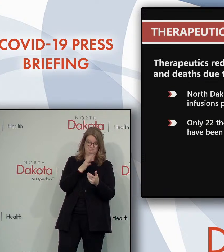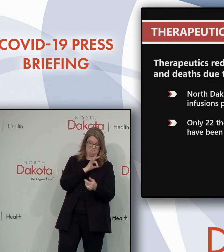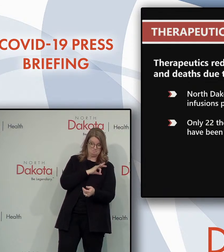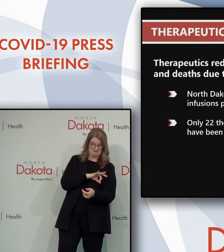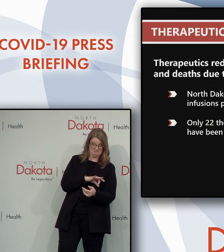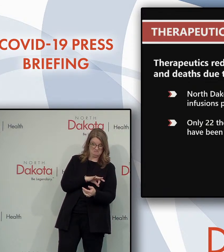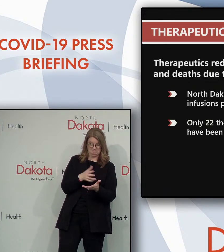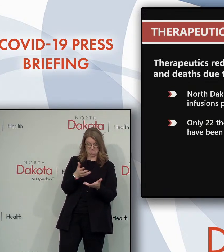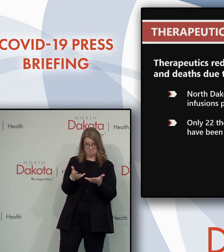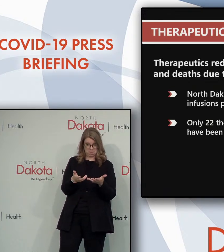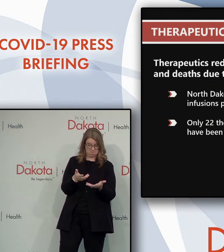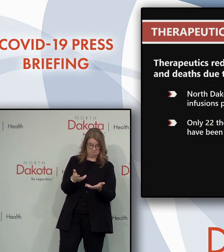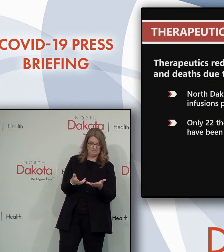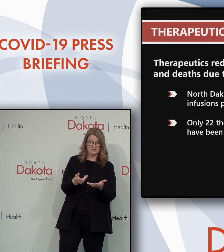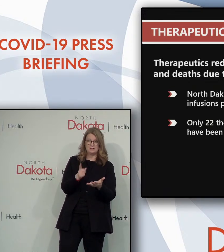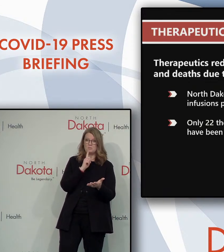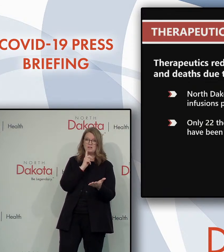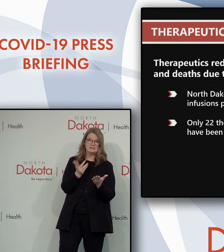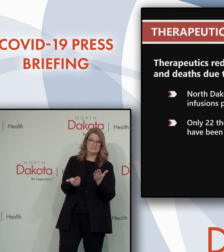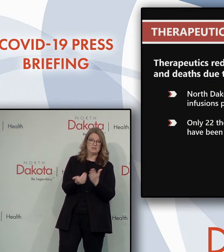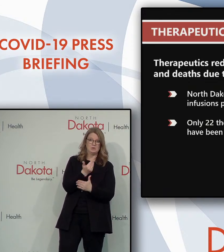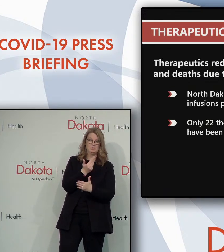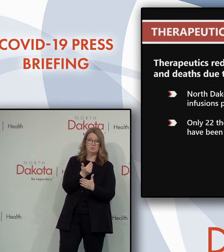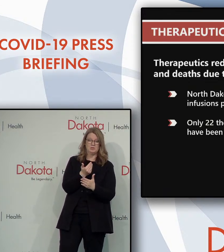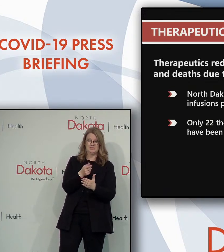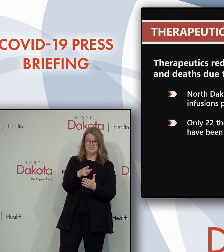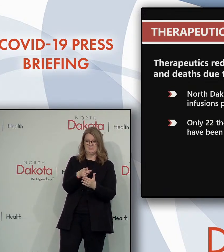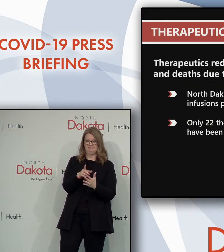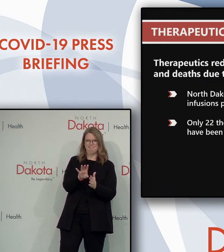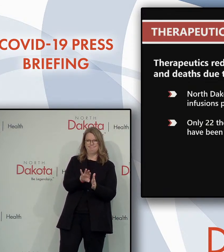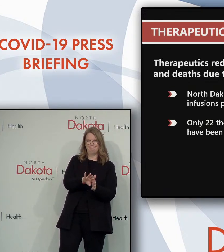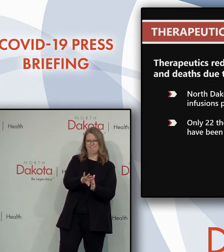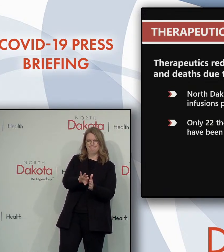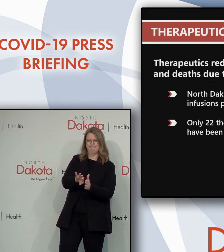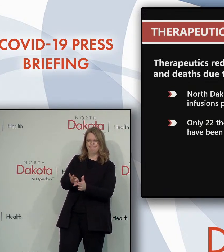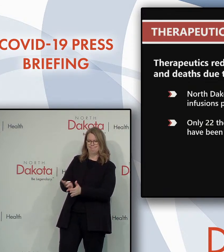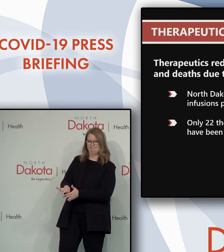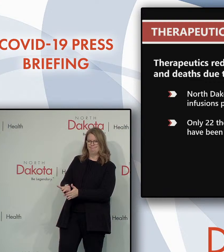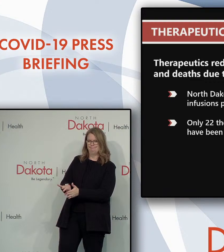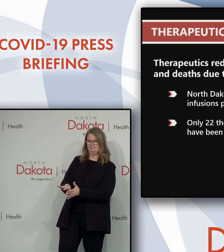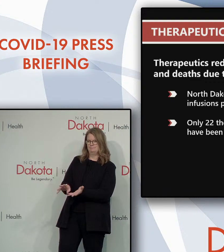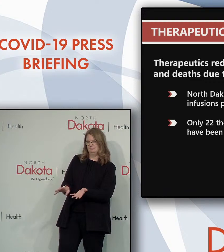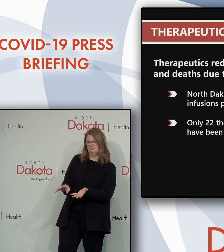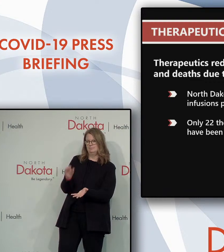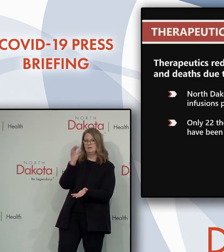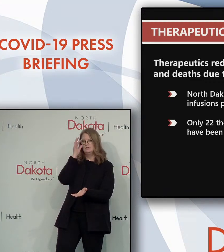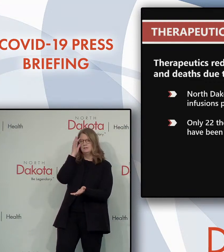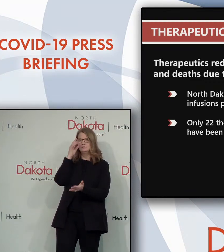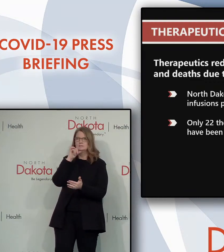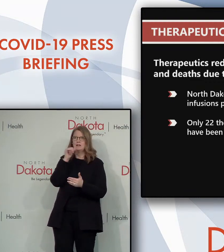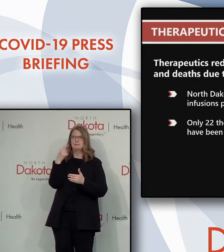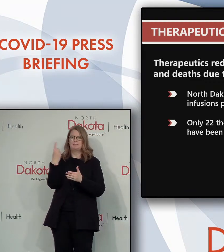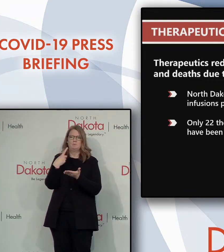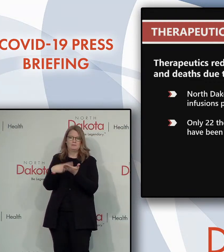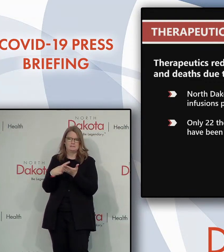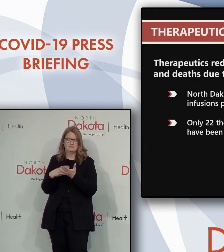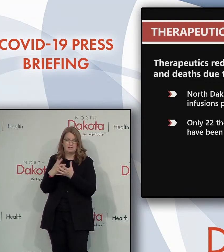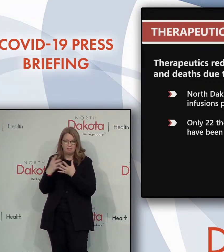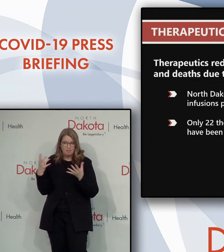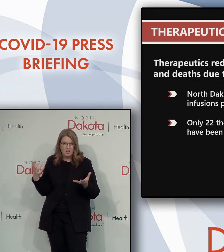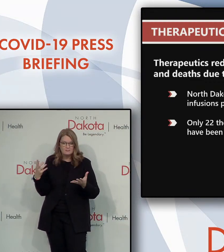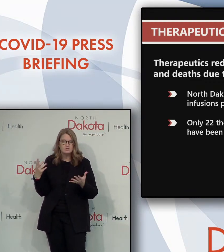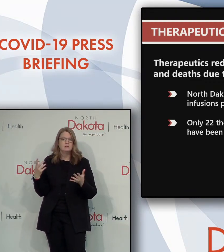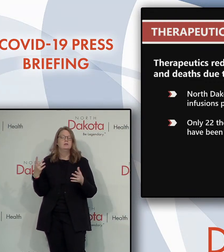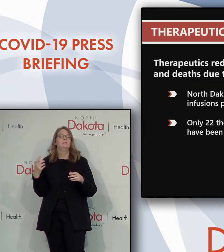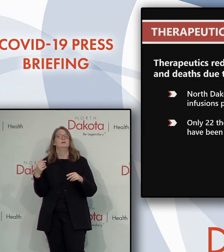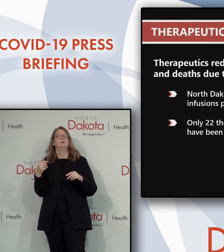because they were so new, it kind of got buried under a lot of other news, and so it wasn't really a top line. We talked about them regularly at our